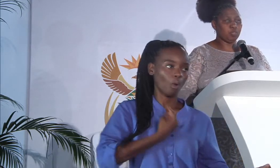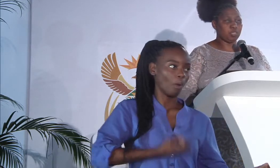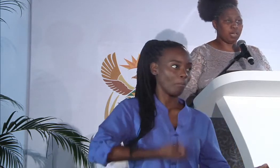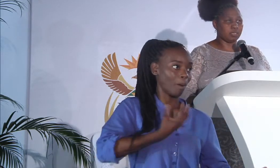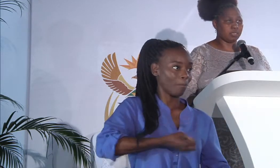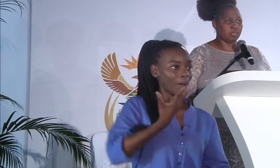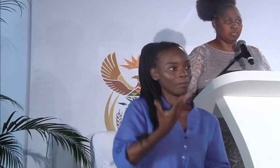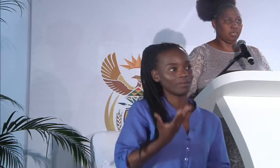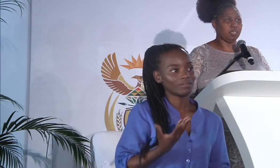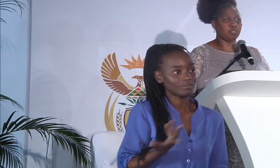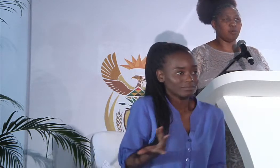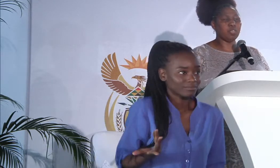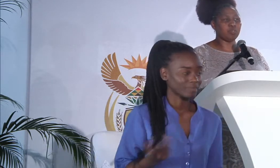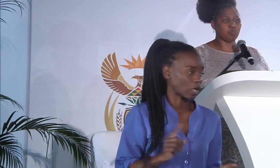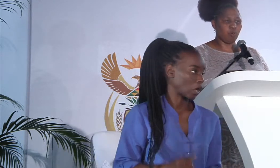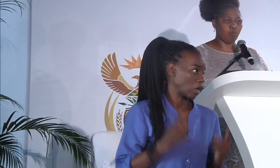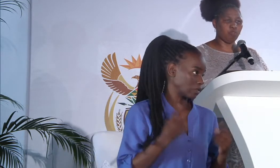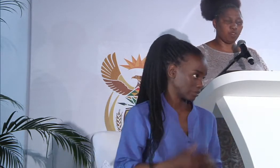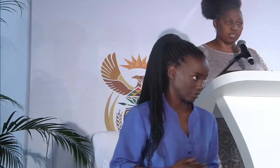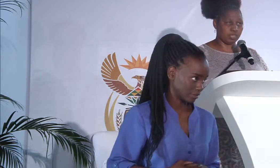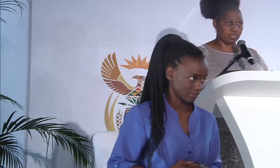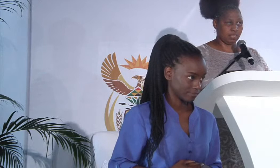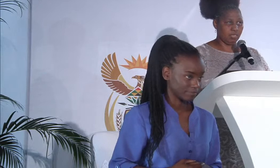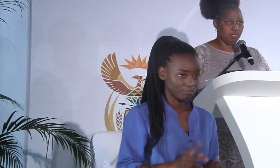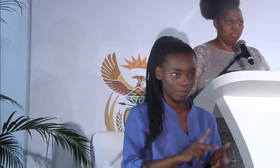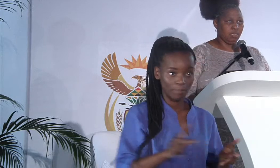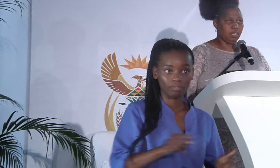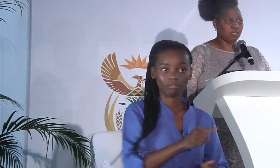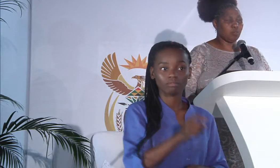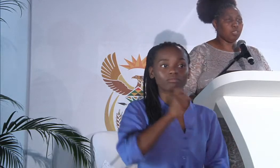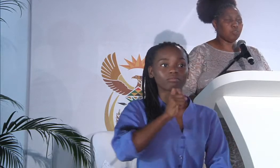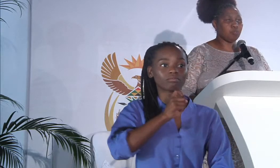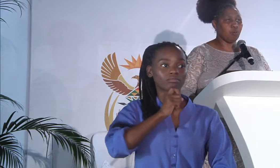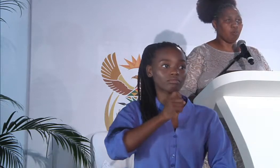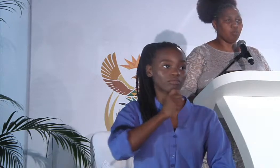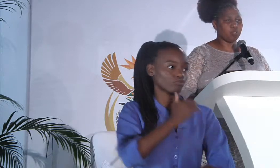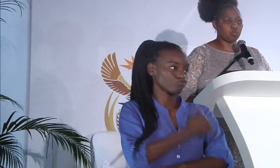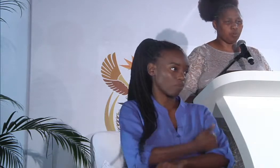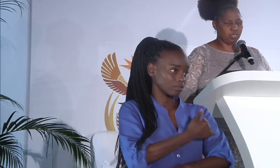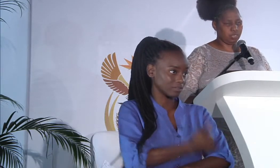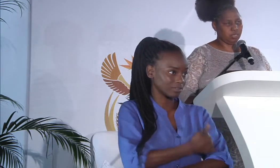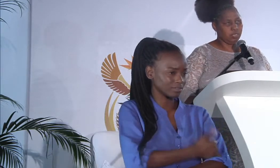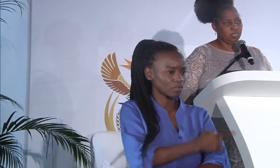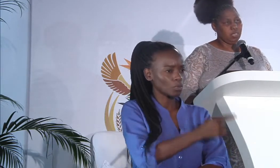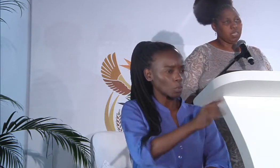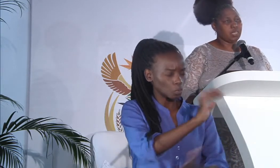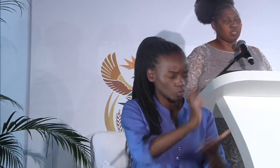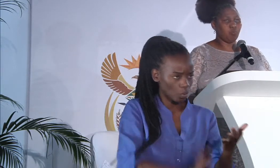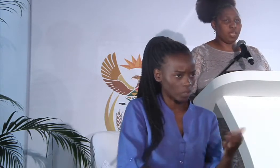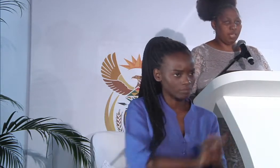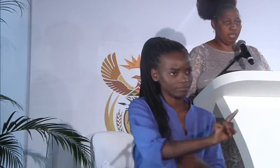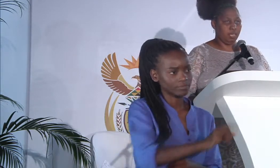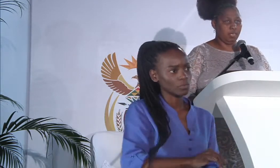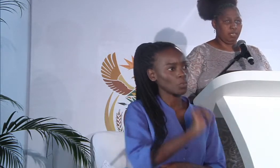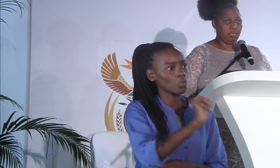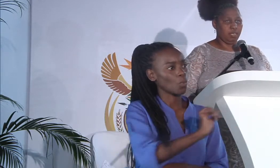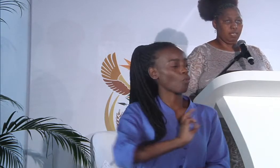use drugs, it is only through your own voices, it is only through your own stories that